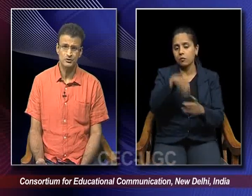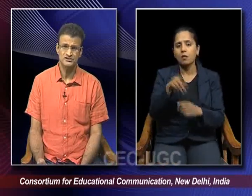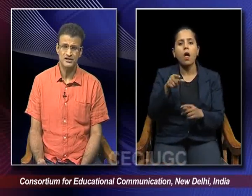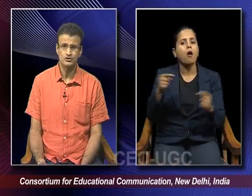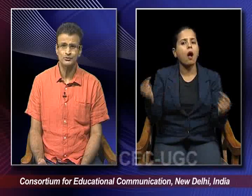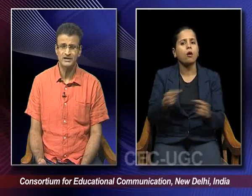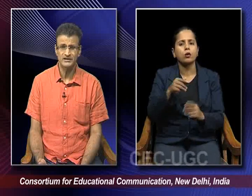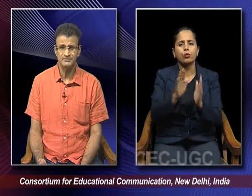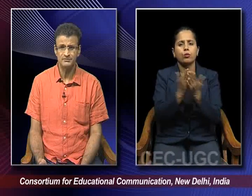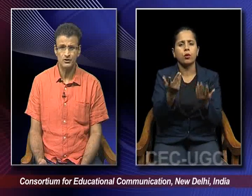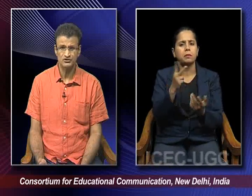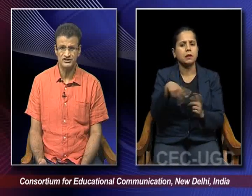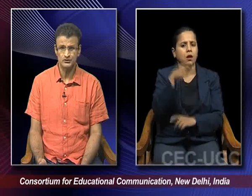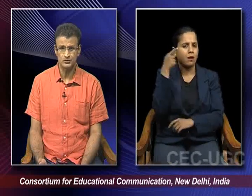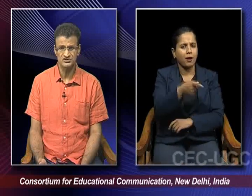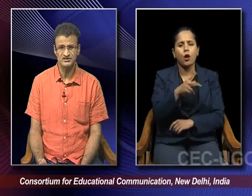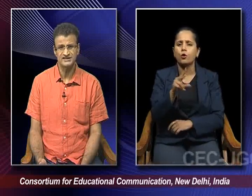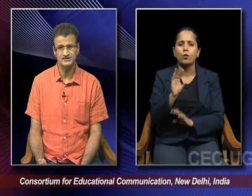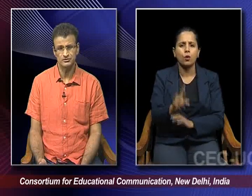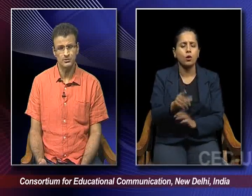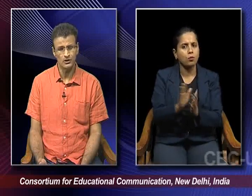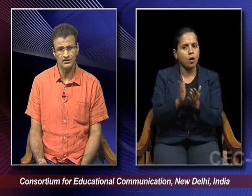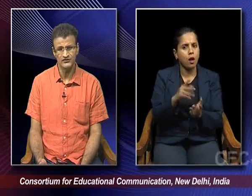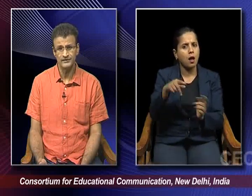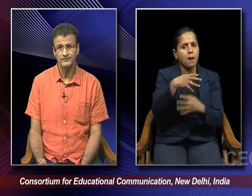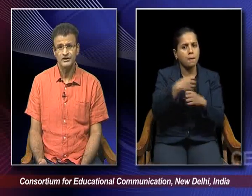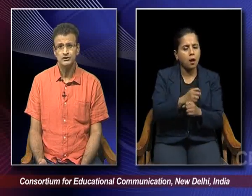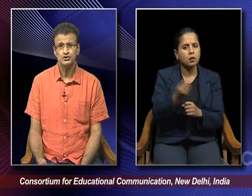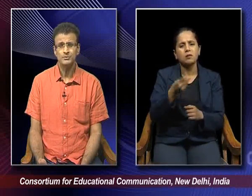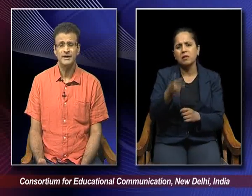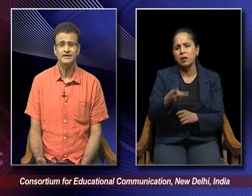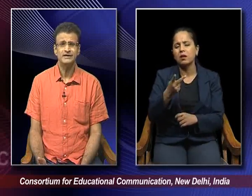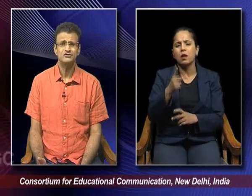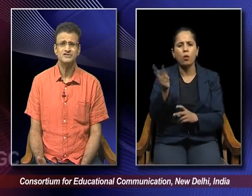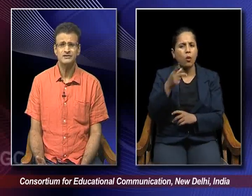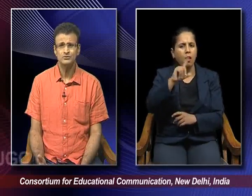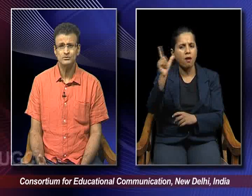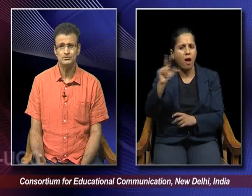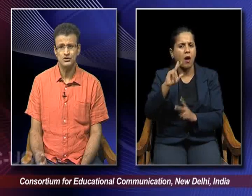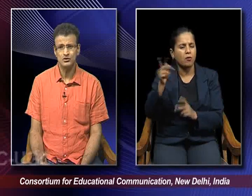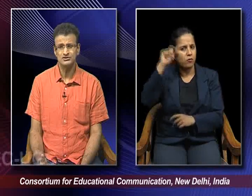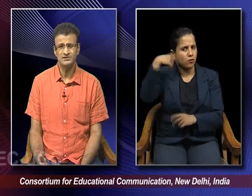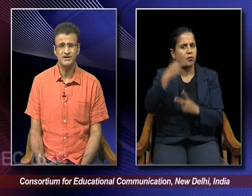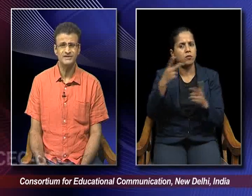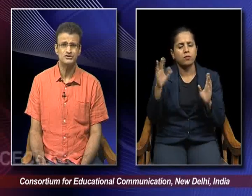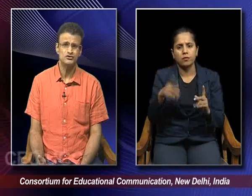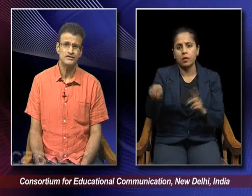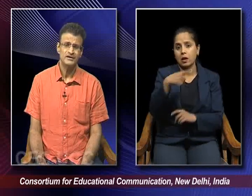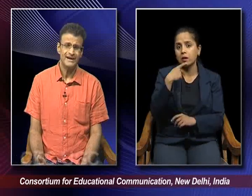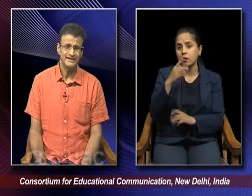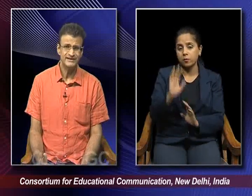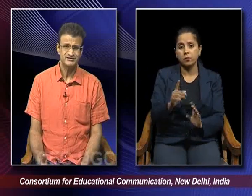that books are not to be condemned because they include treatises on pornography. So he was trying to draw some kinds